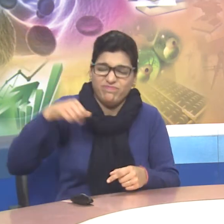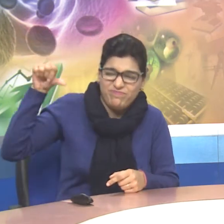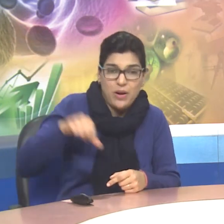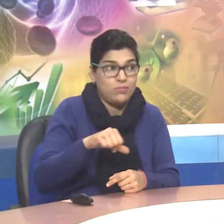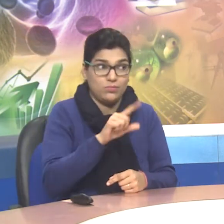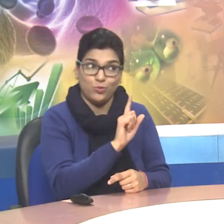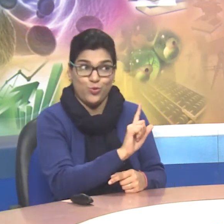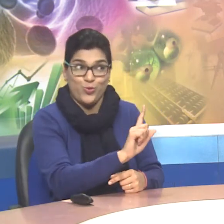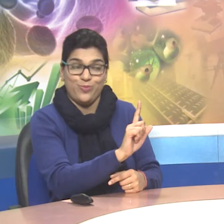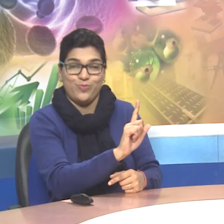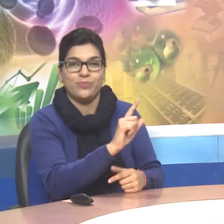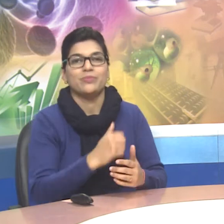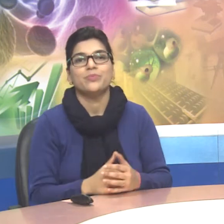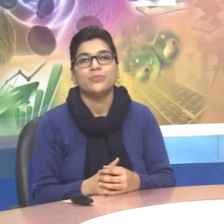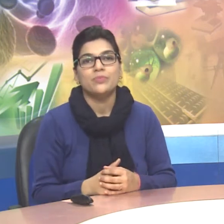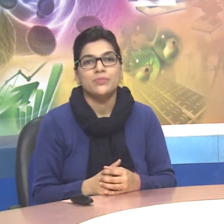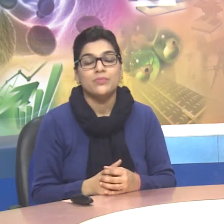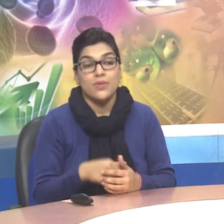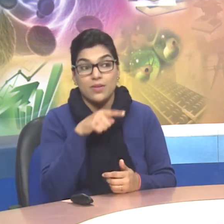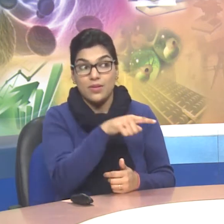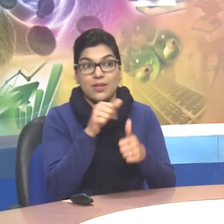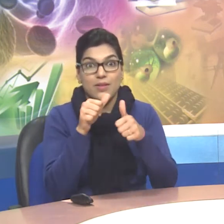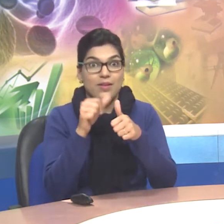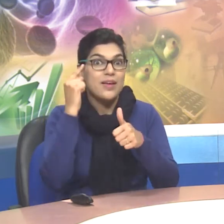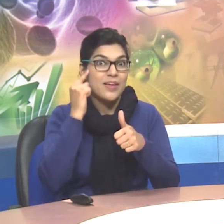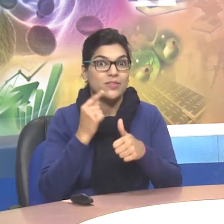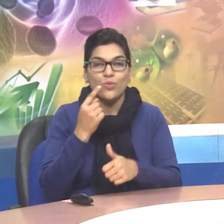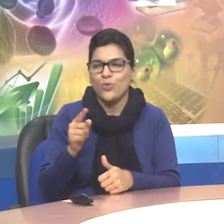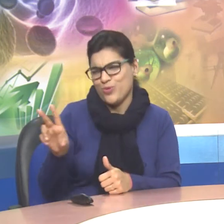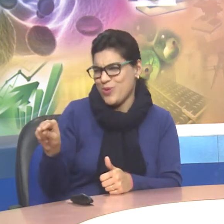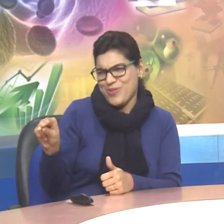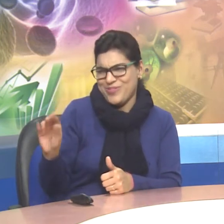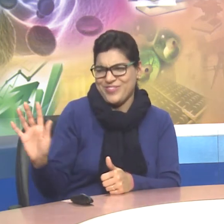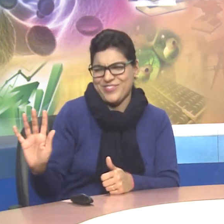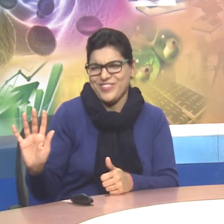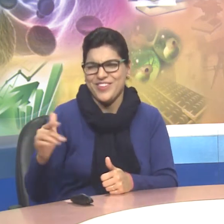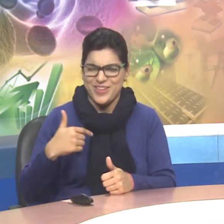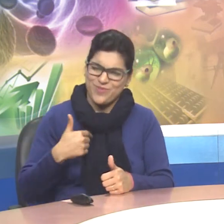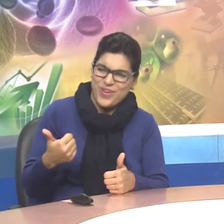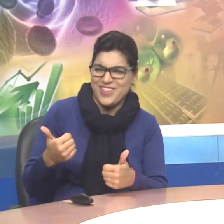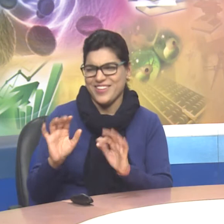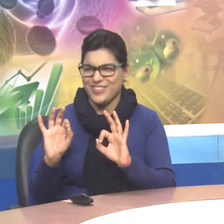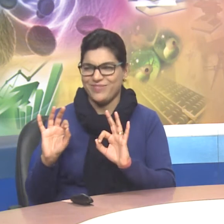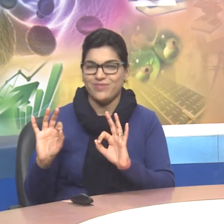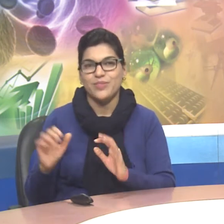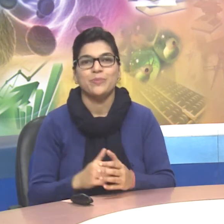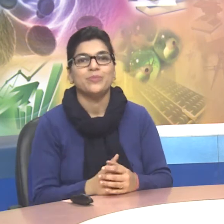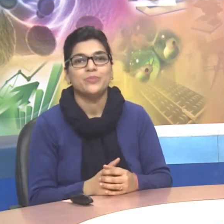and what a good figure you have. Don't neglect it, dear,